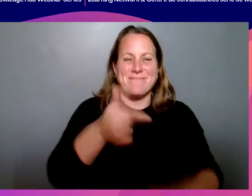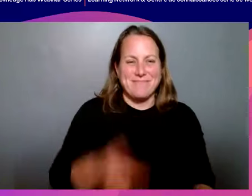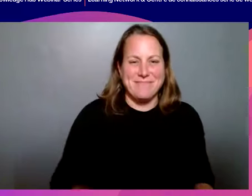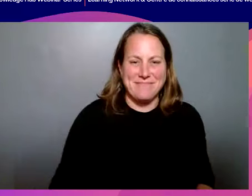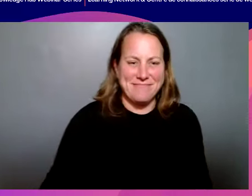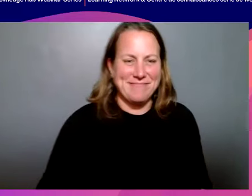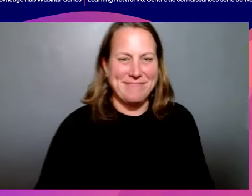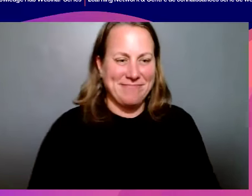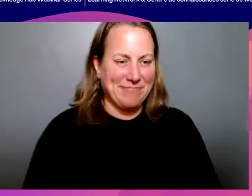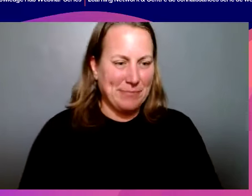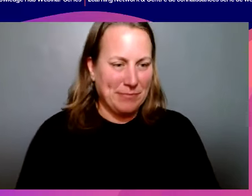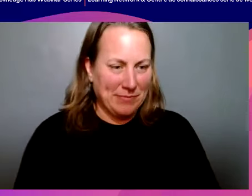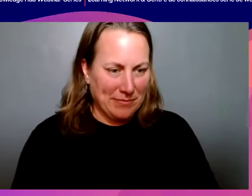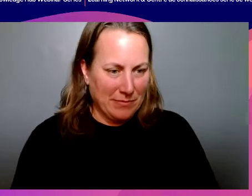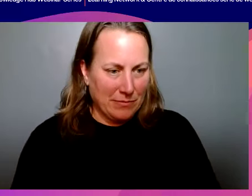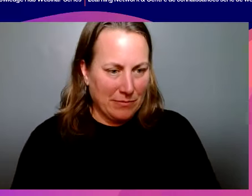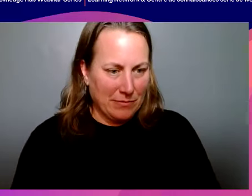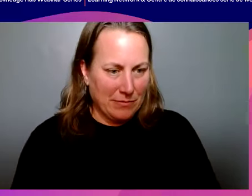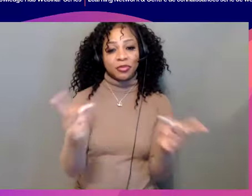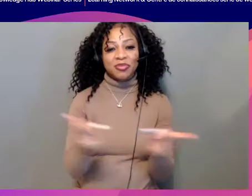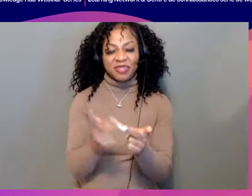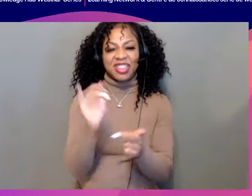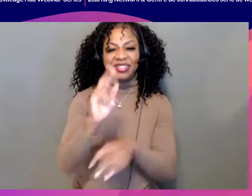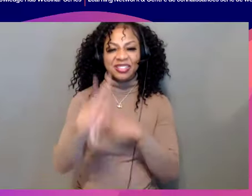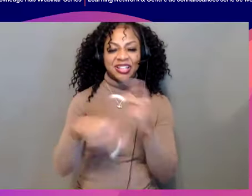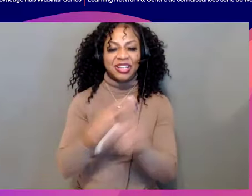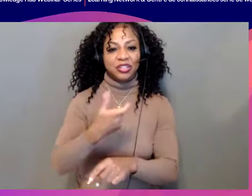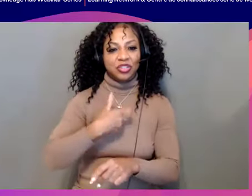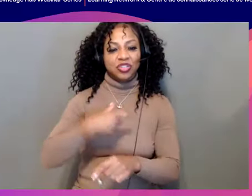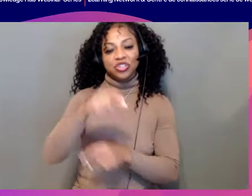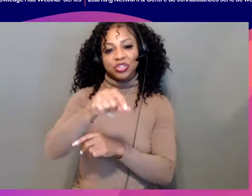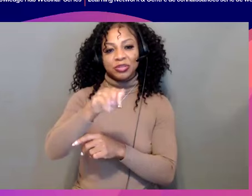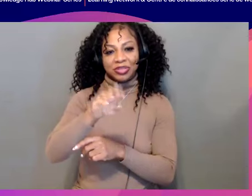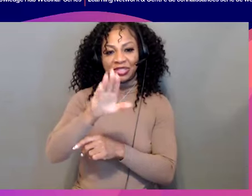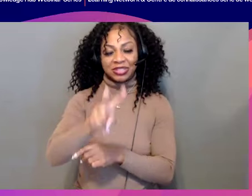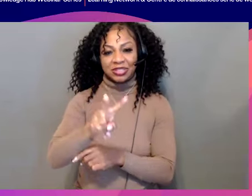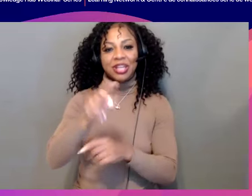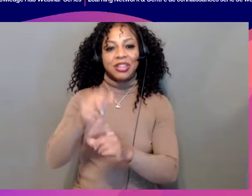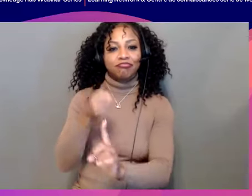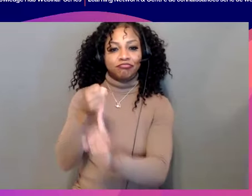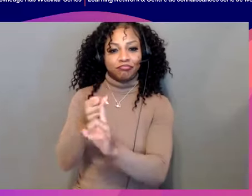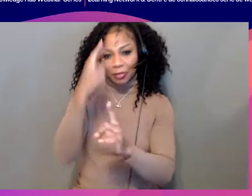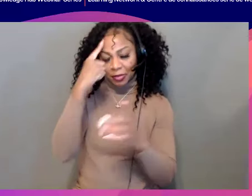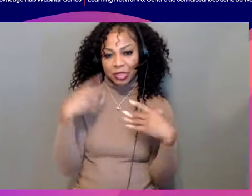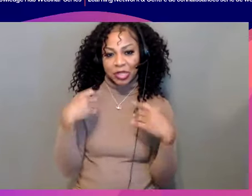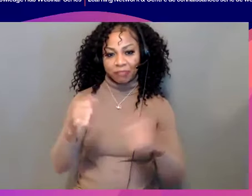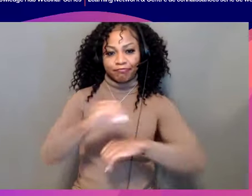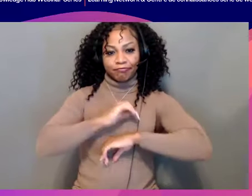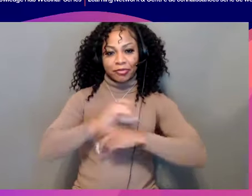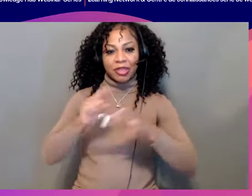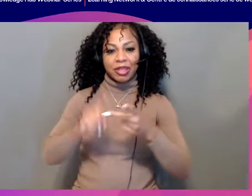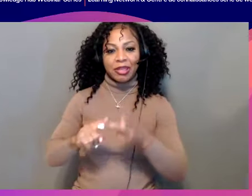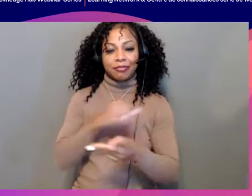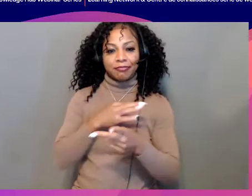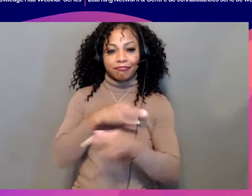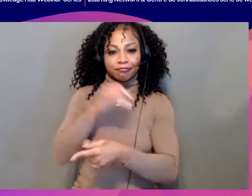And microaggressions in the workplace are a form of gender-based violence impacting mental health, job satisfaction, and employee retention.